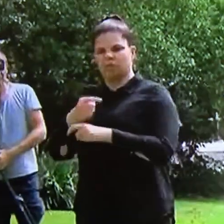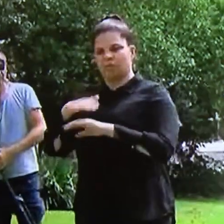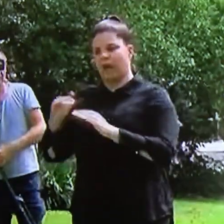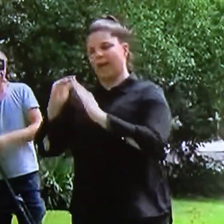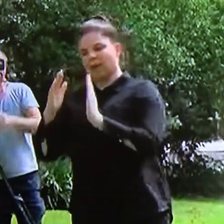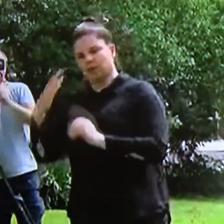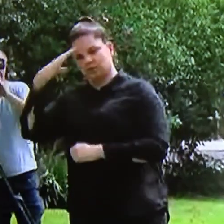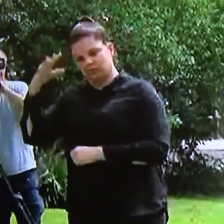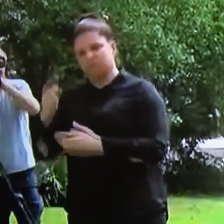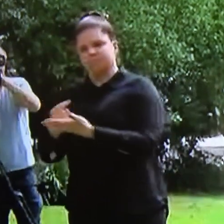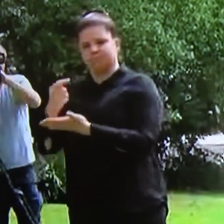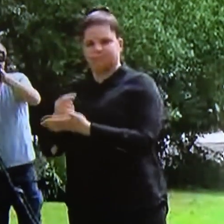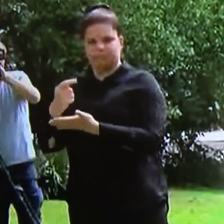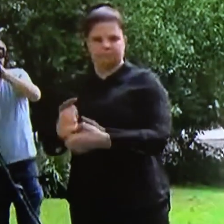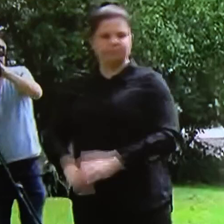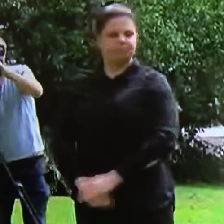side.